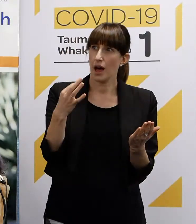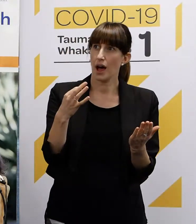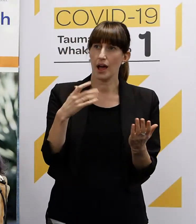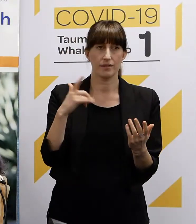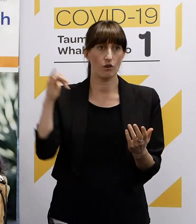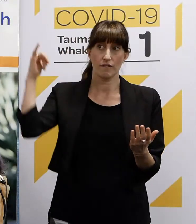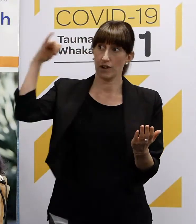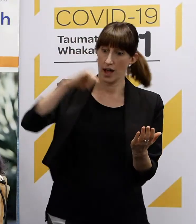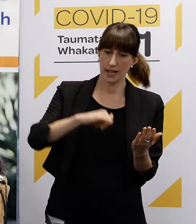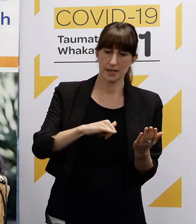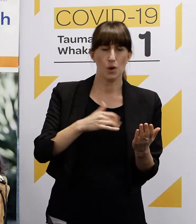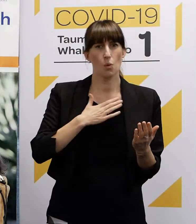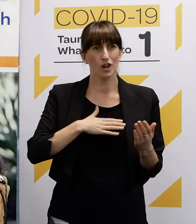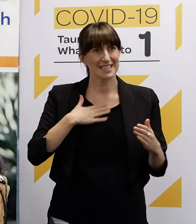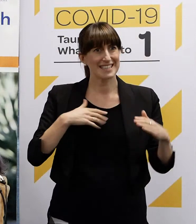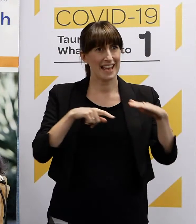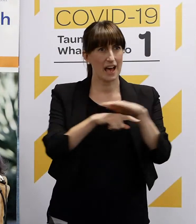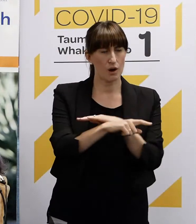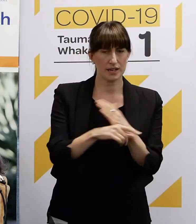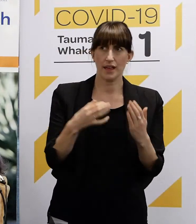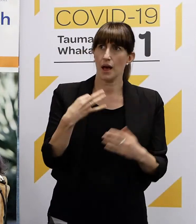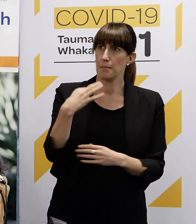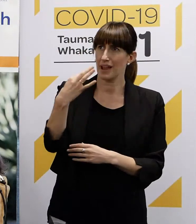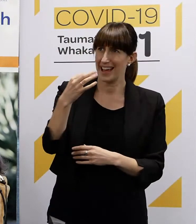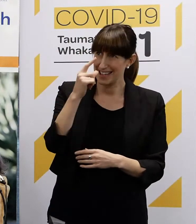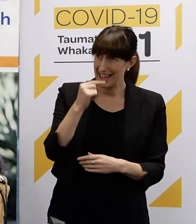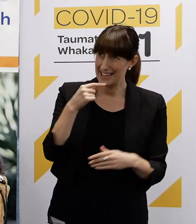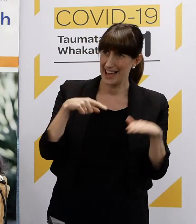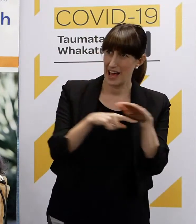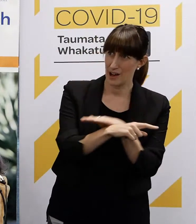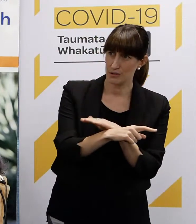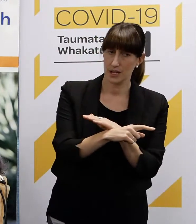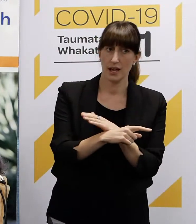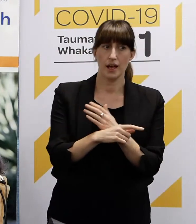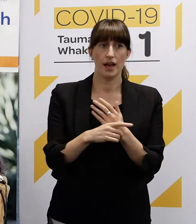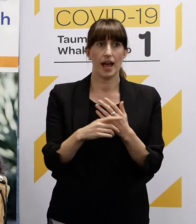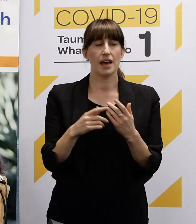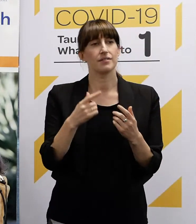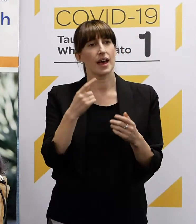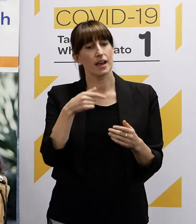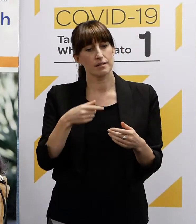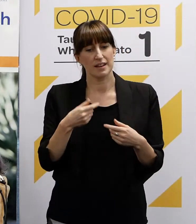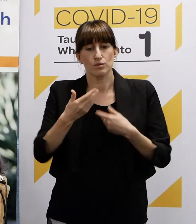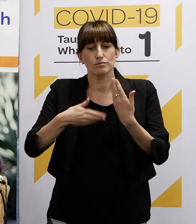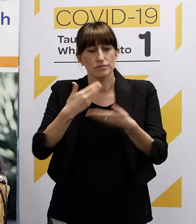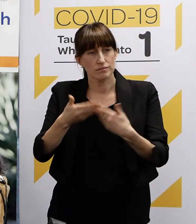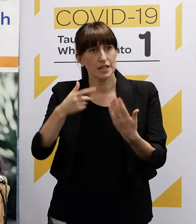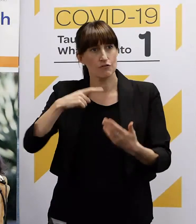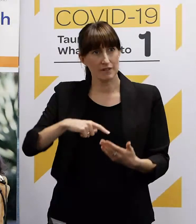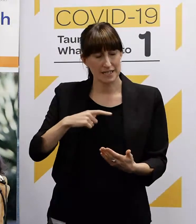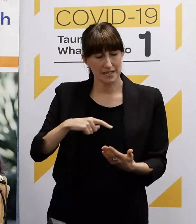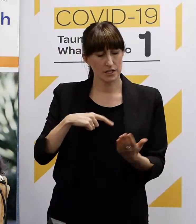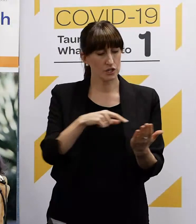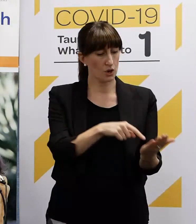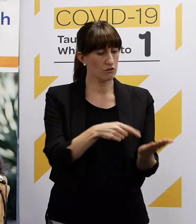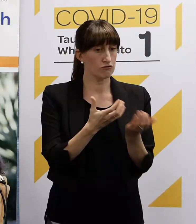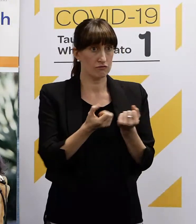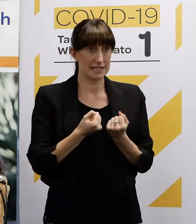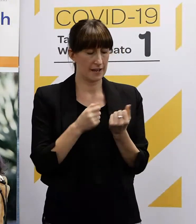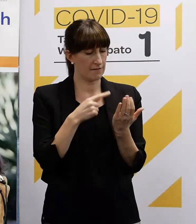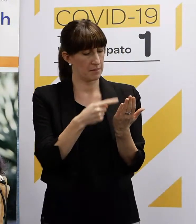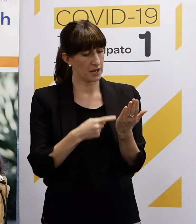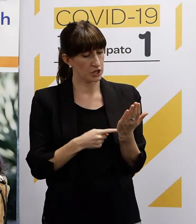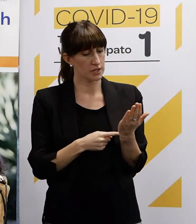New Zealand under the conditions in which they had applied. So we treated those applications under